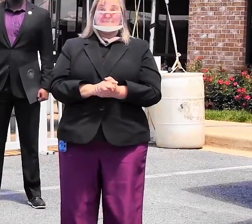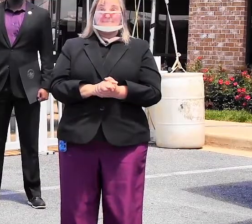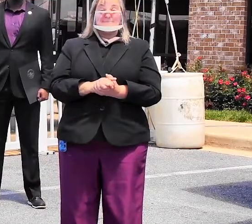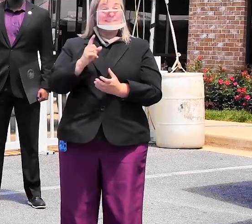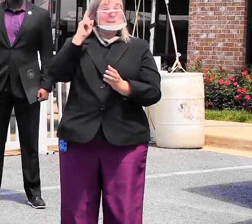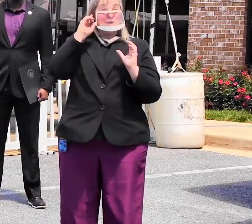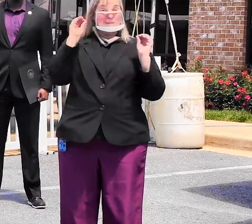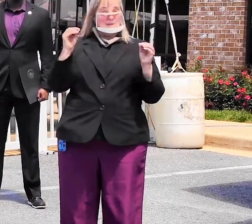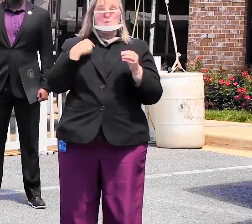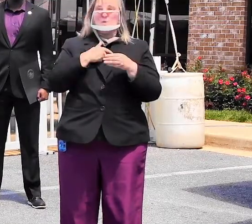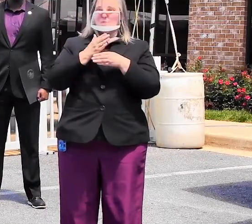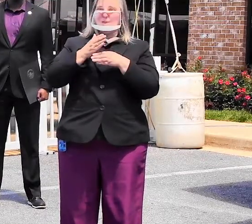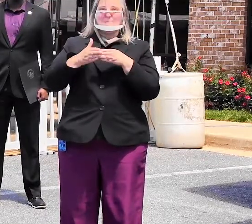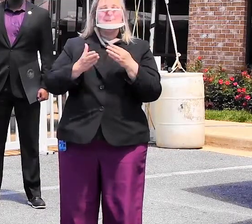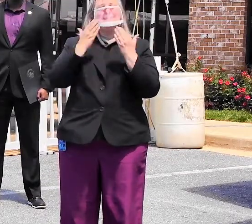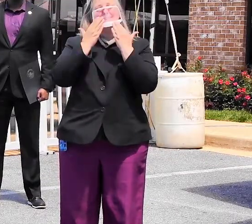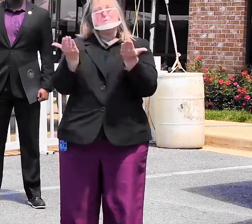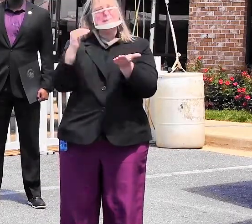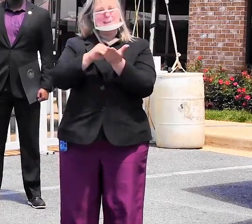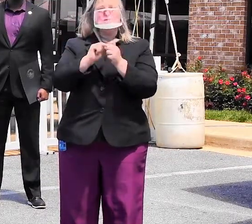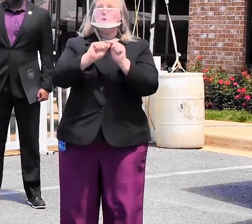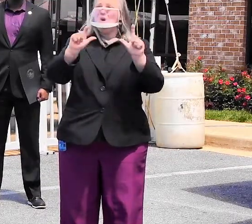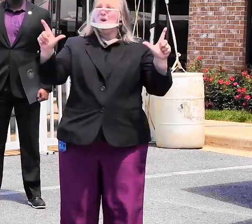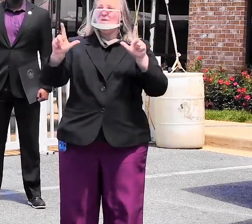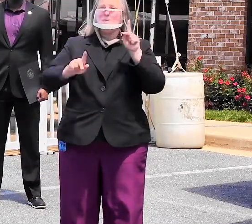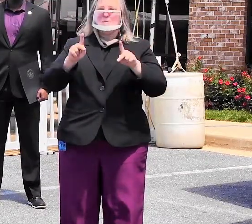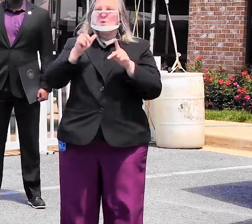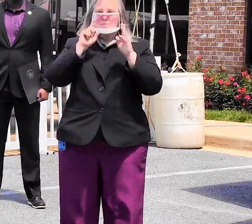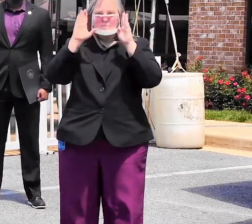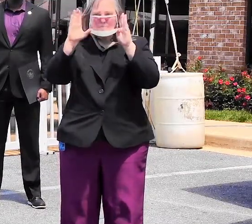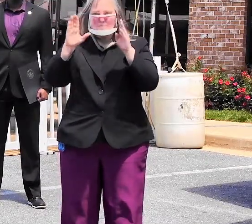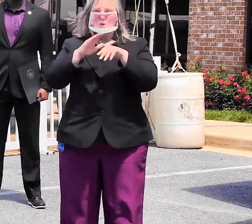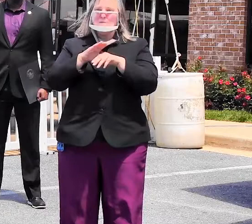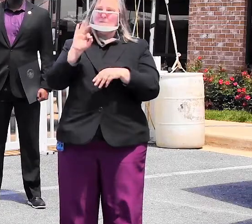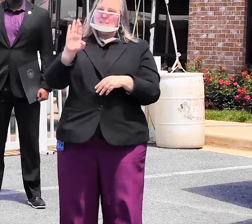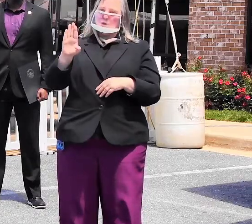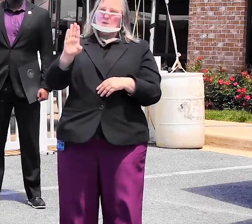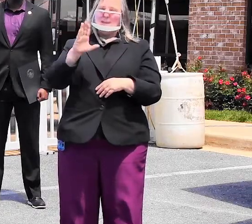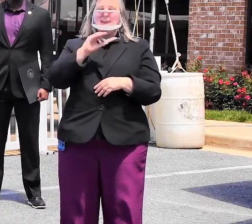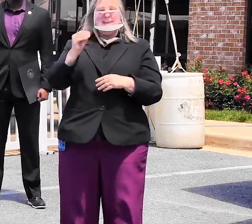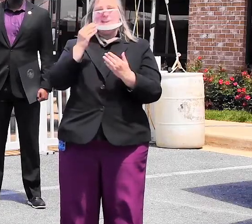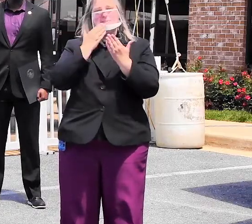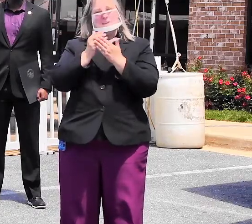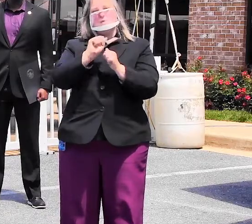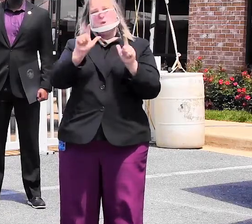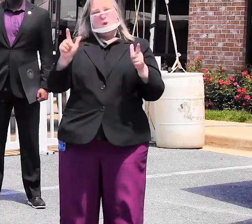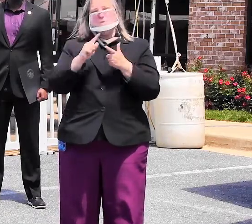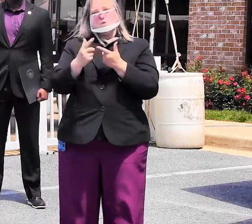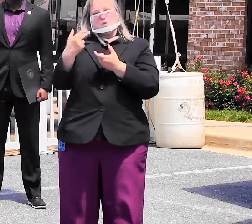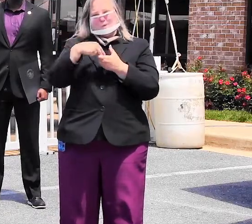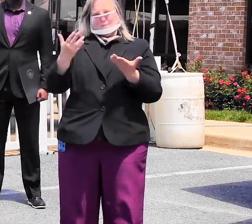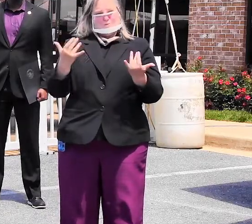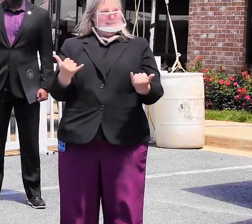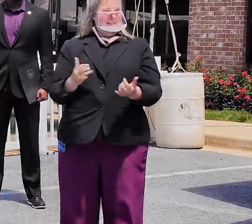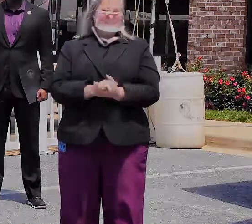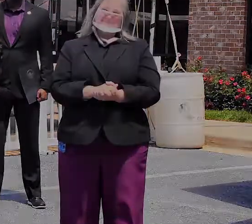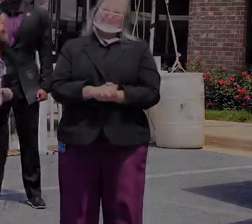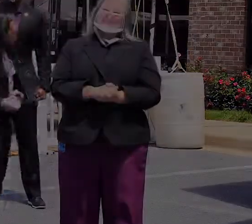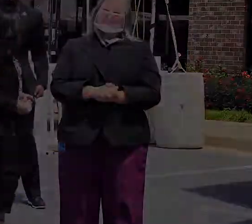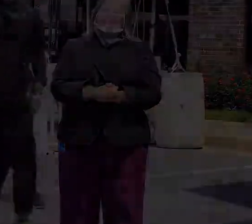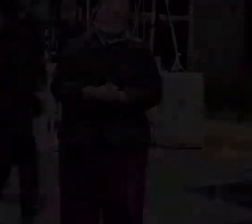Hearing none, we're going to wrap up. Thank you again to all those who are tuning in on Facebook, and thank you all for joining here today.